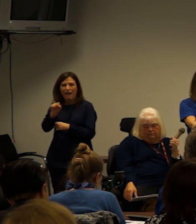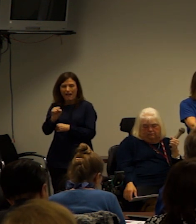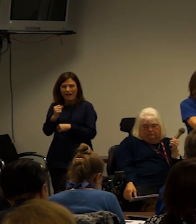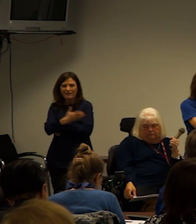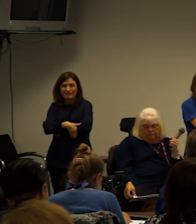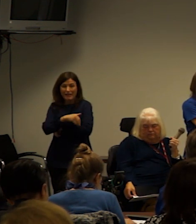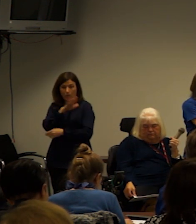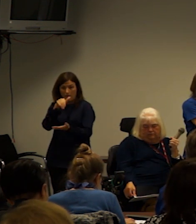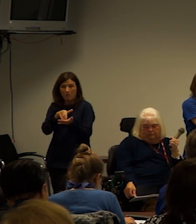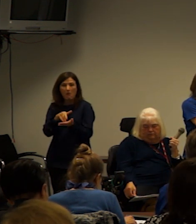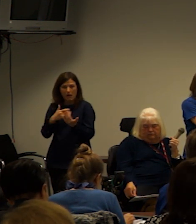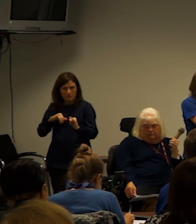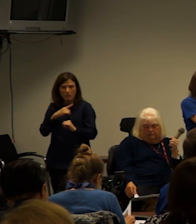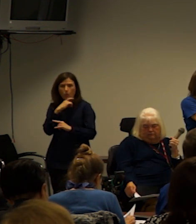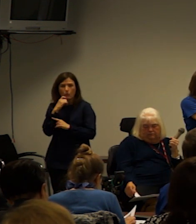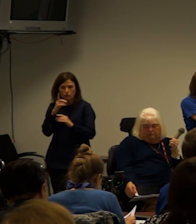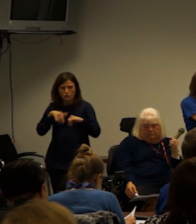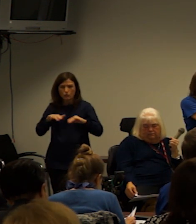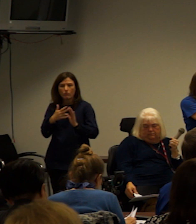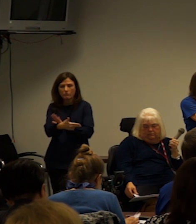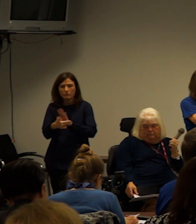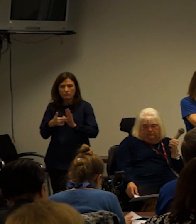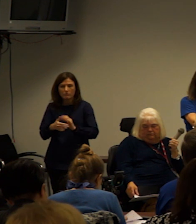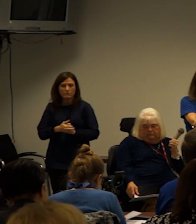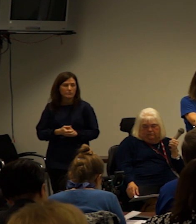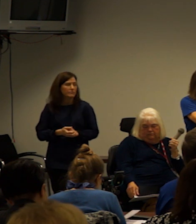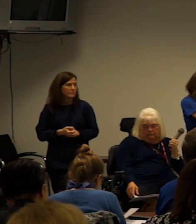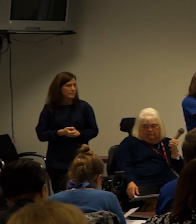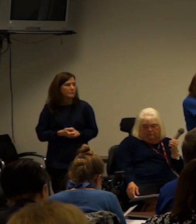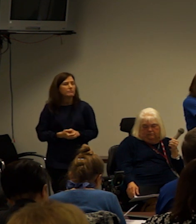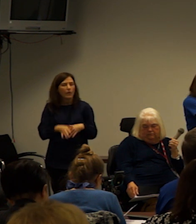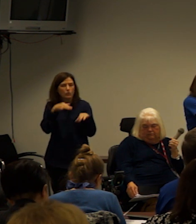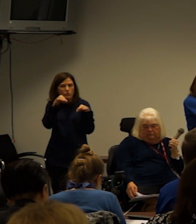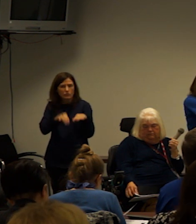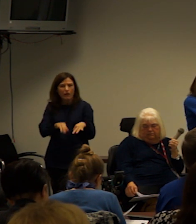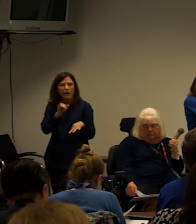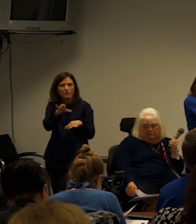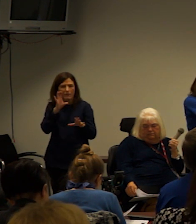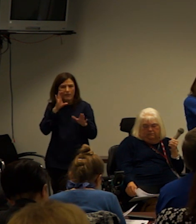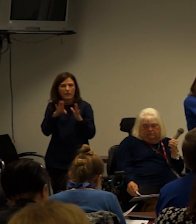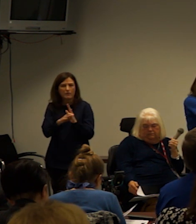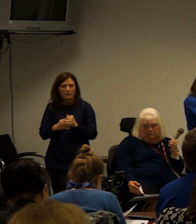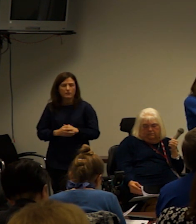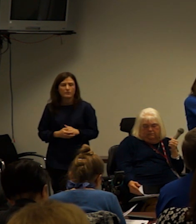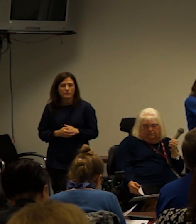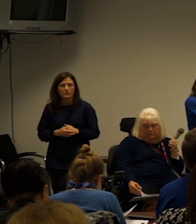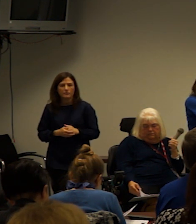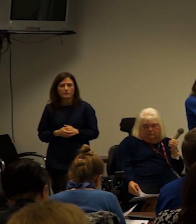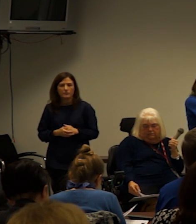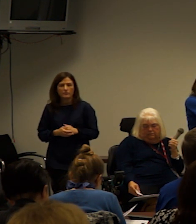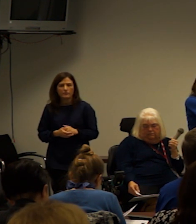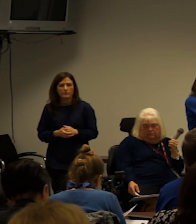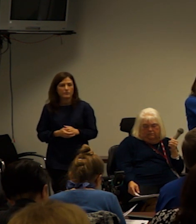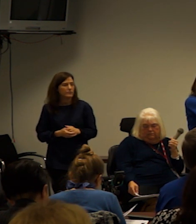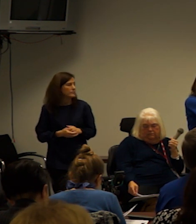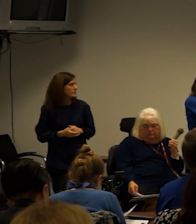the middle of the state. So describe the picture. You've got, this